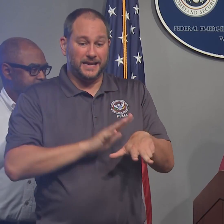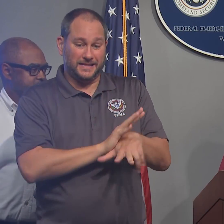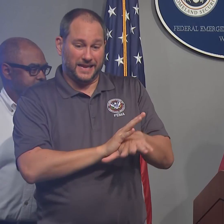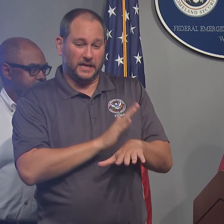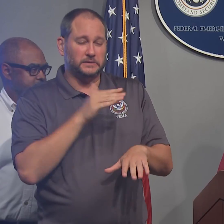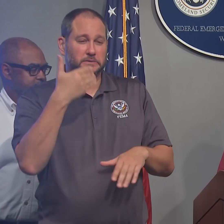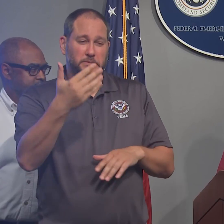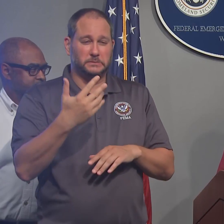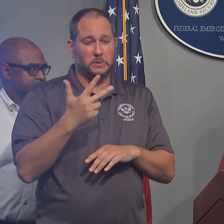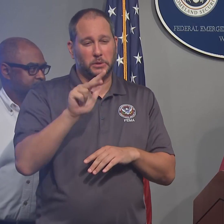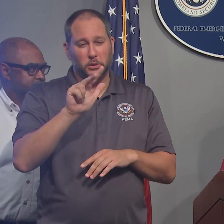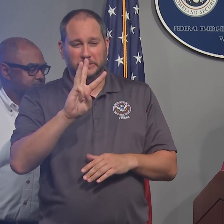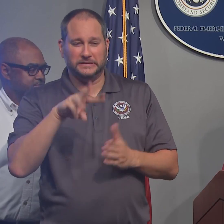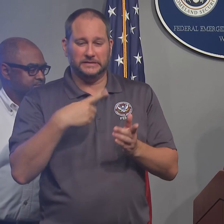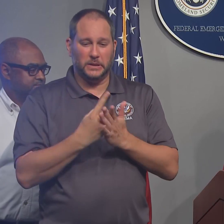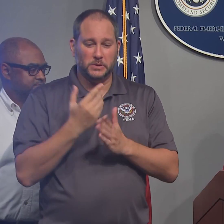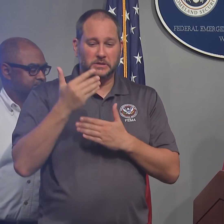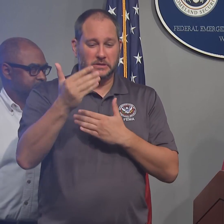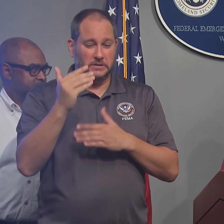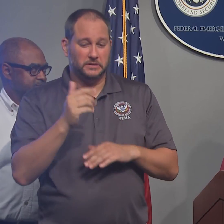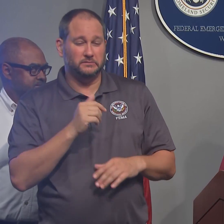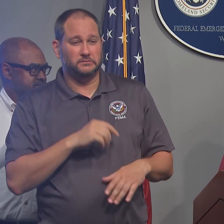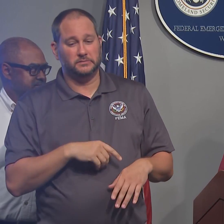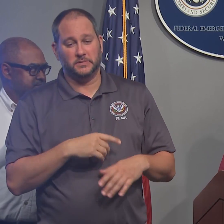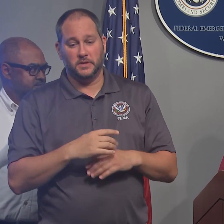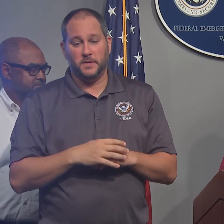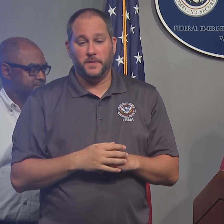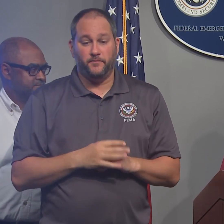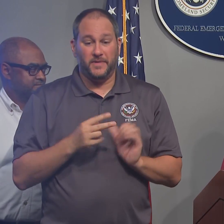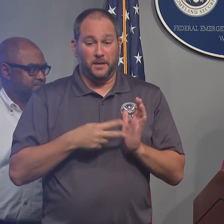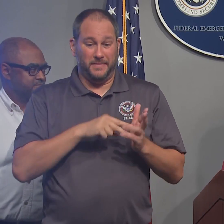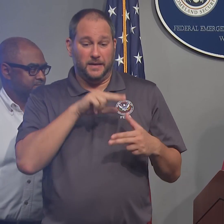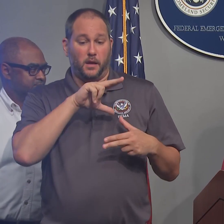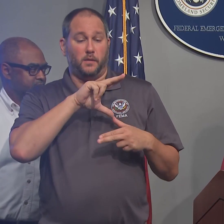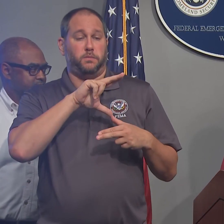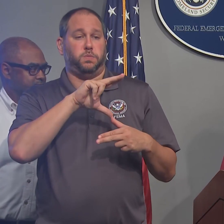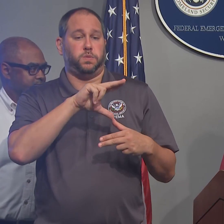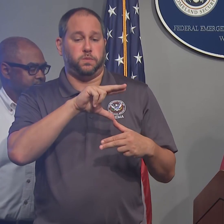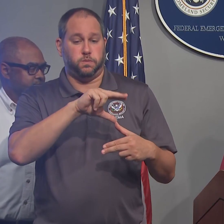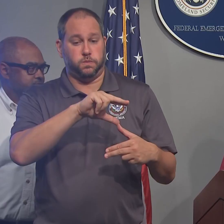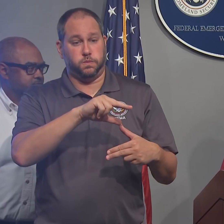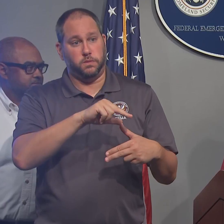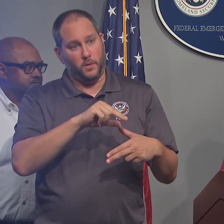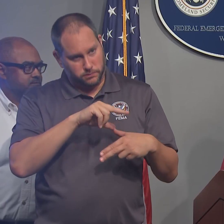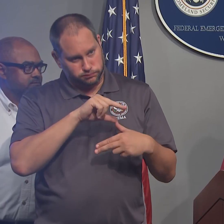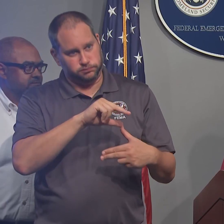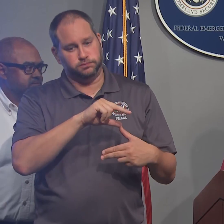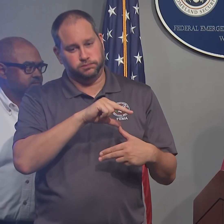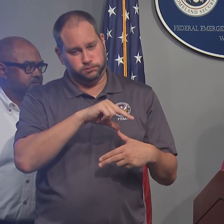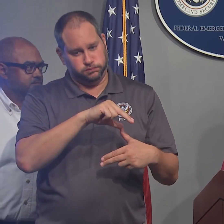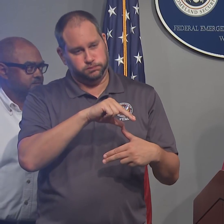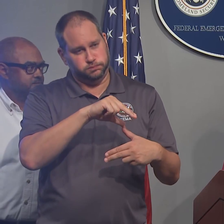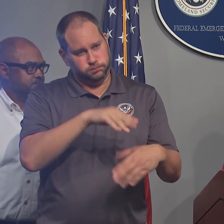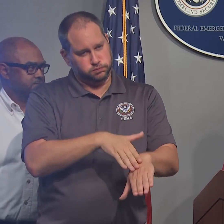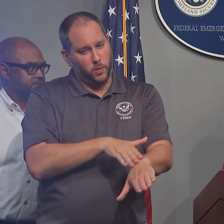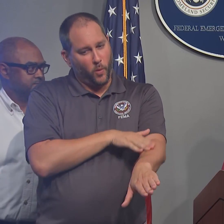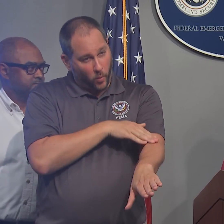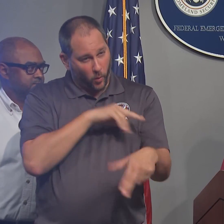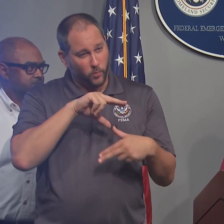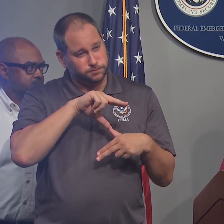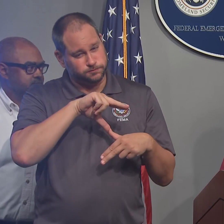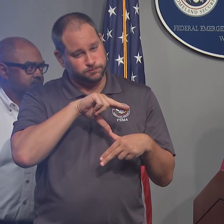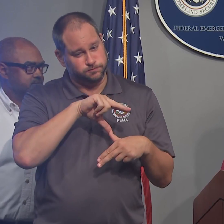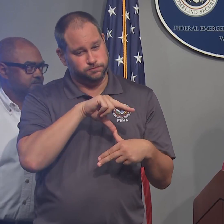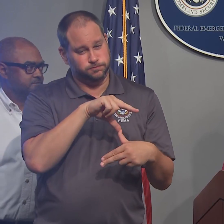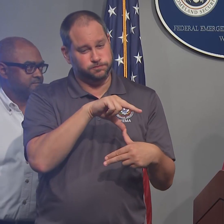Saturday morning. This slow-moving, very large hurricane will bring a long-term extreme rain, storm surge,